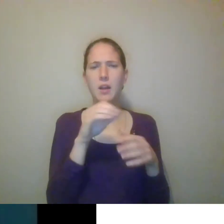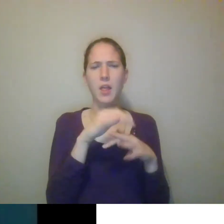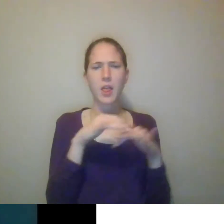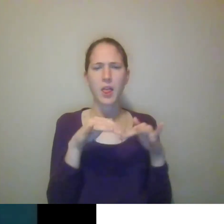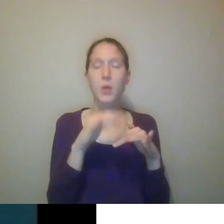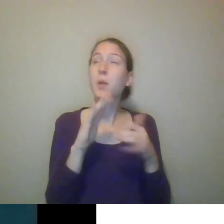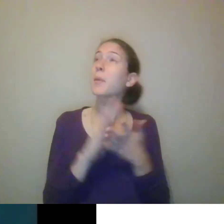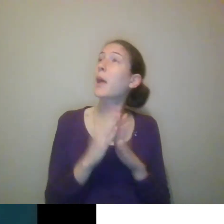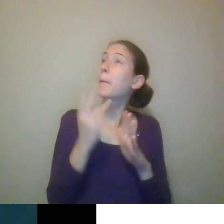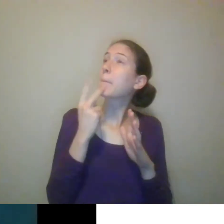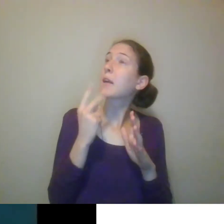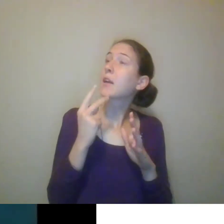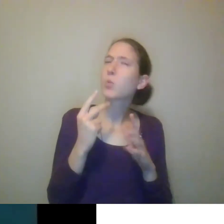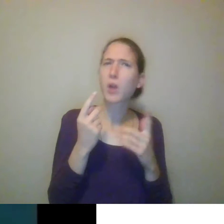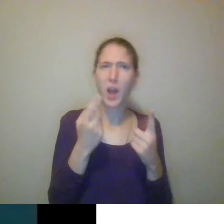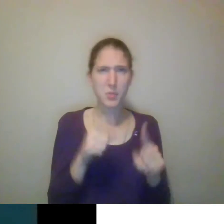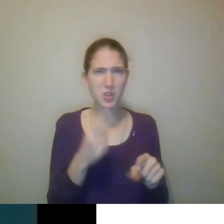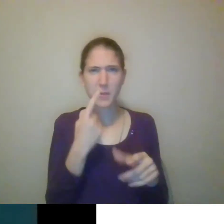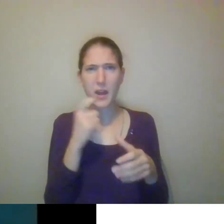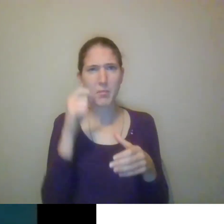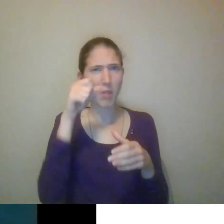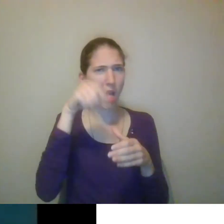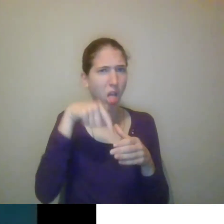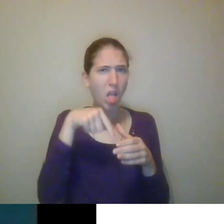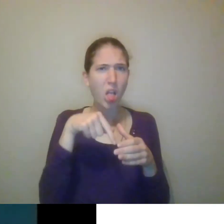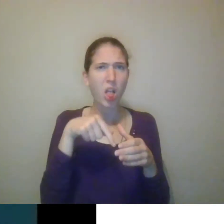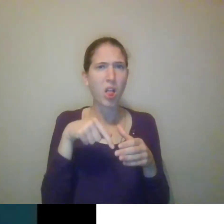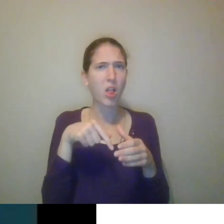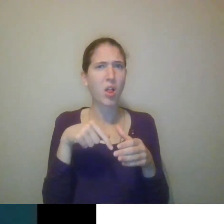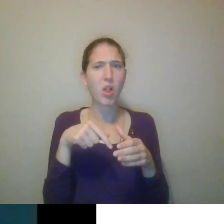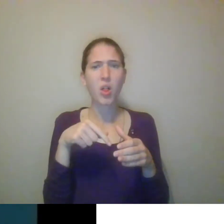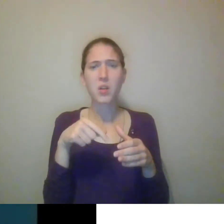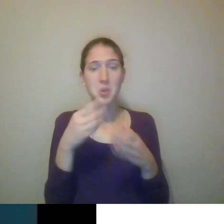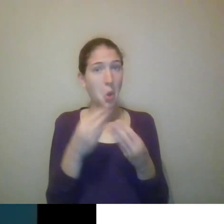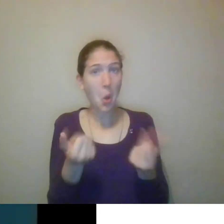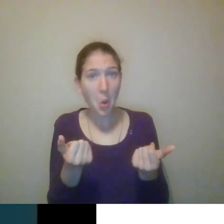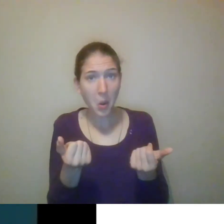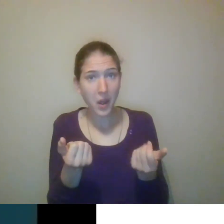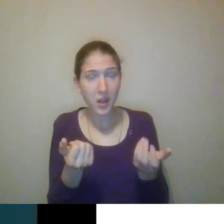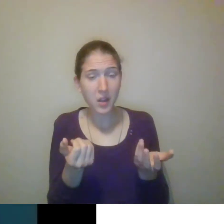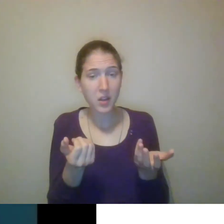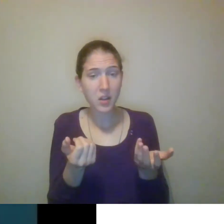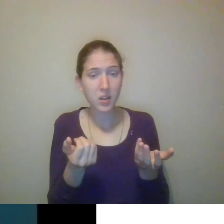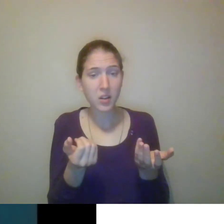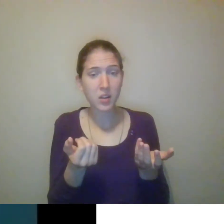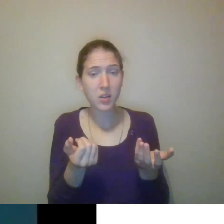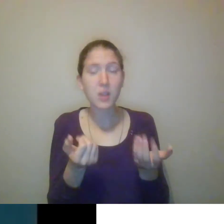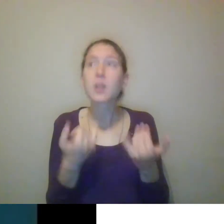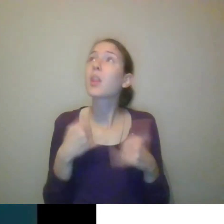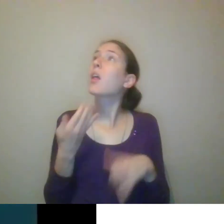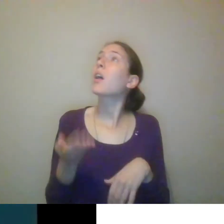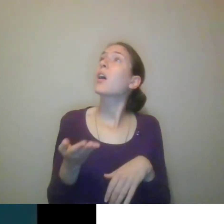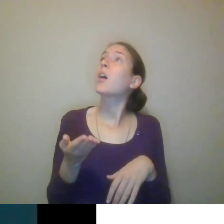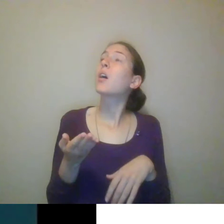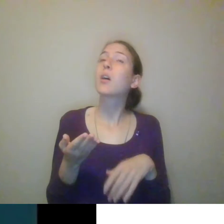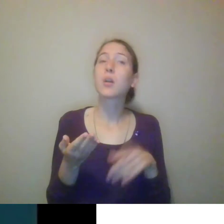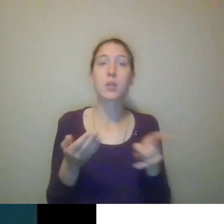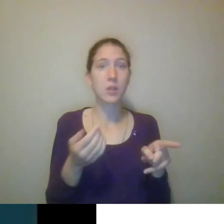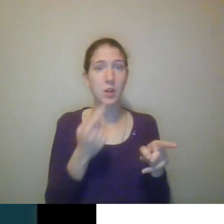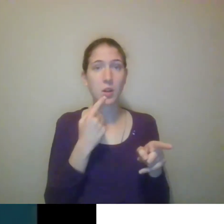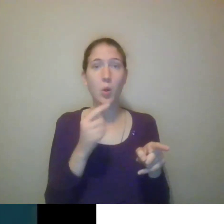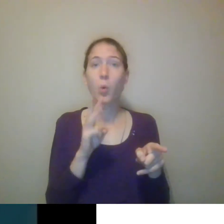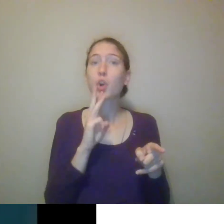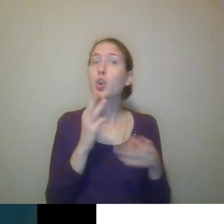pinkish. So what happens to the red? Where'd the red color go? Still there. Where'd the red color go? Andrea? The water